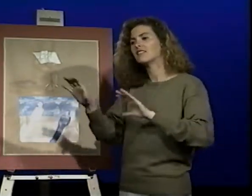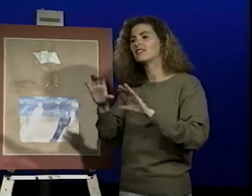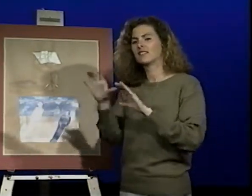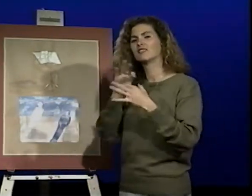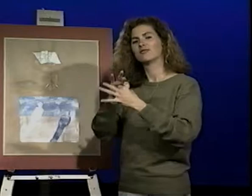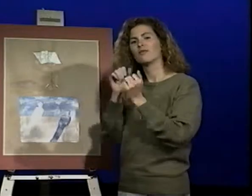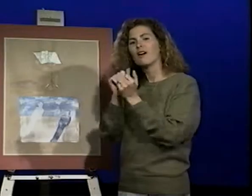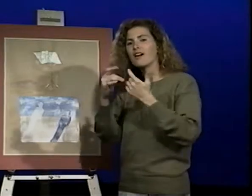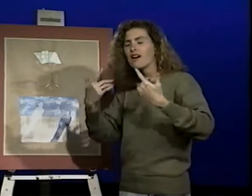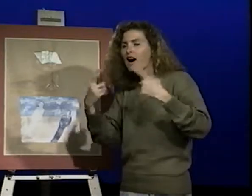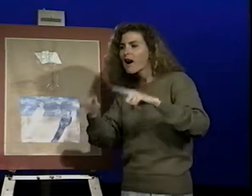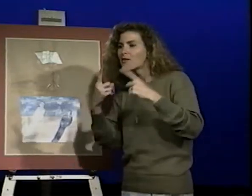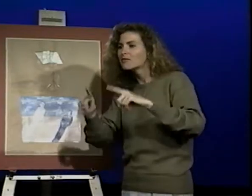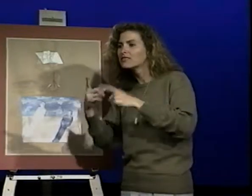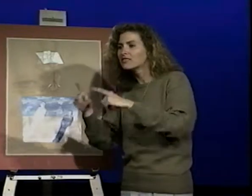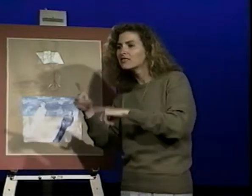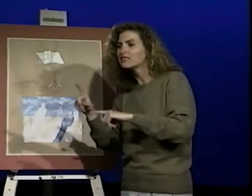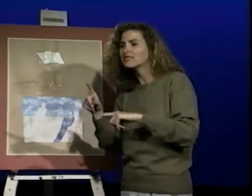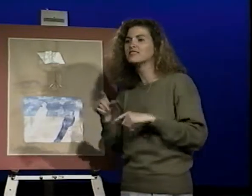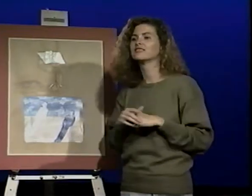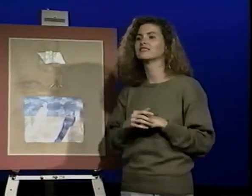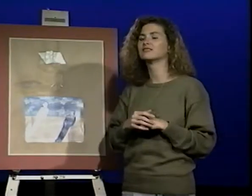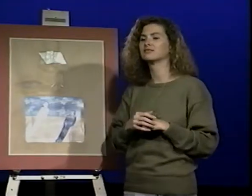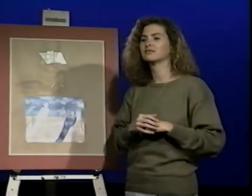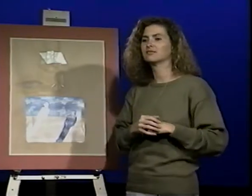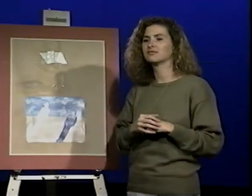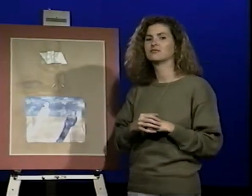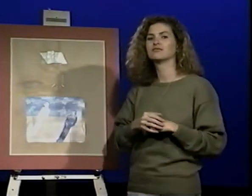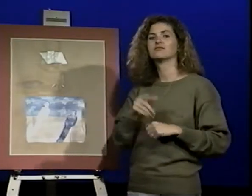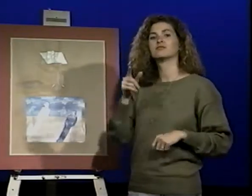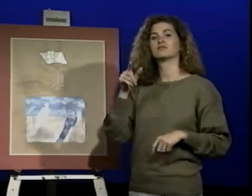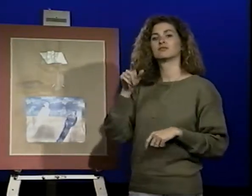His other paintings deal with life experiences, things that happen.